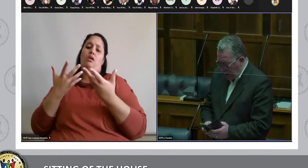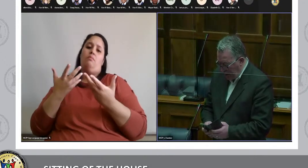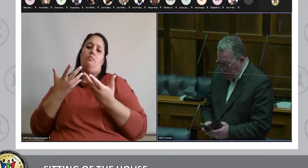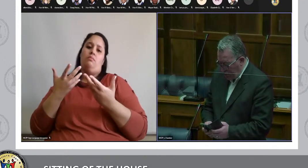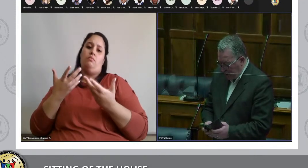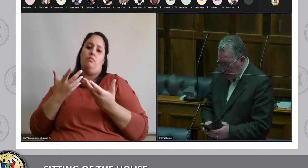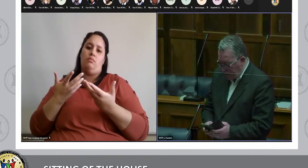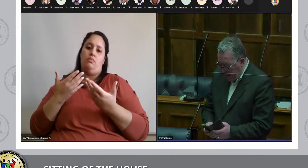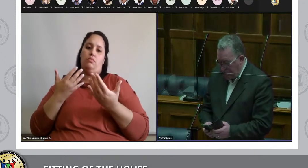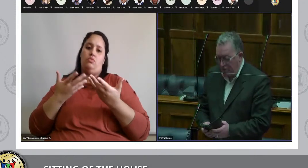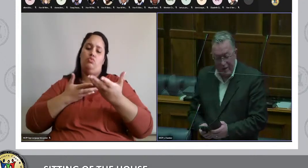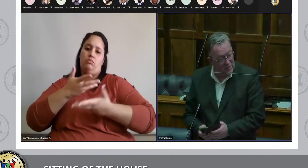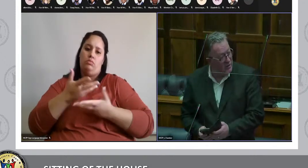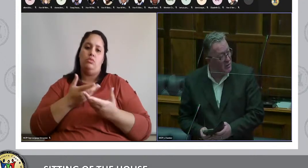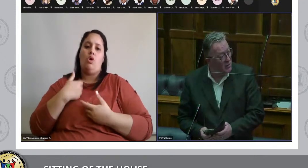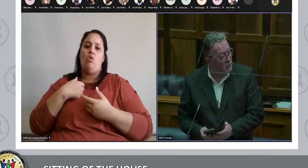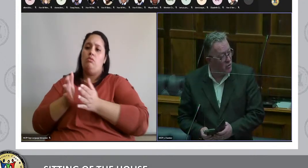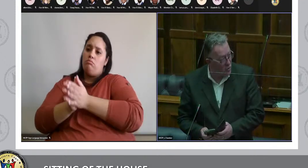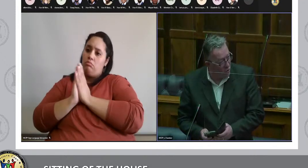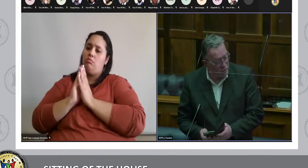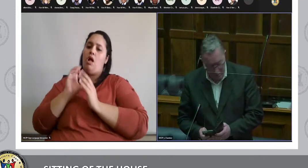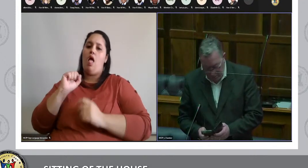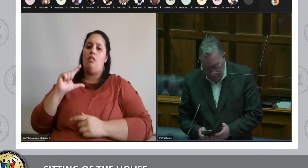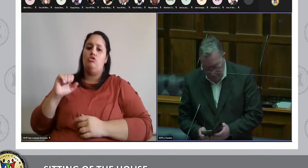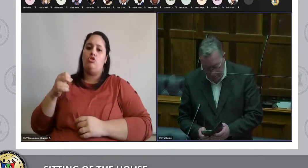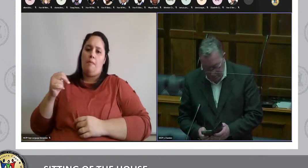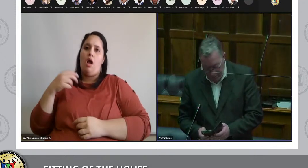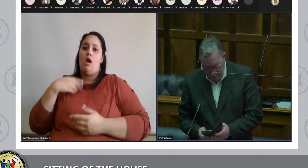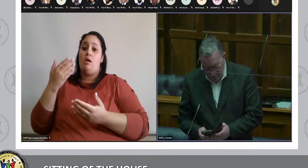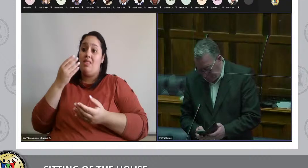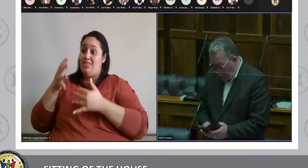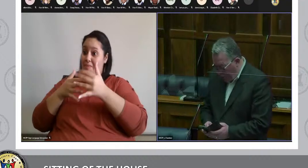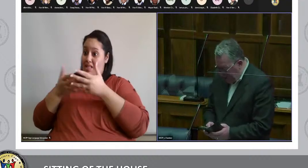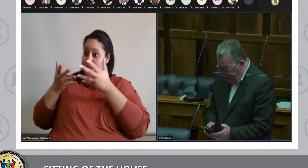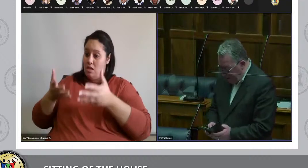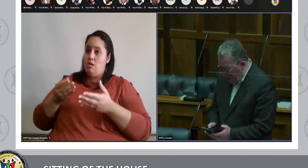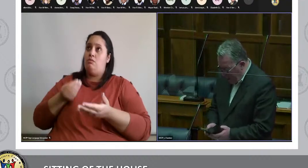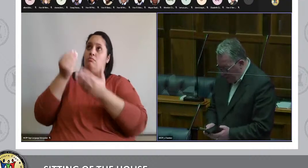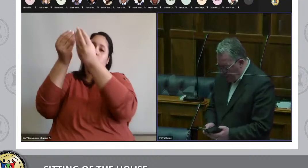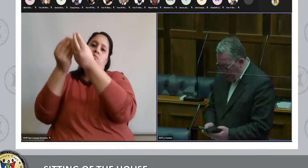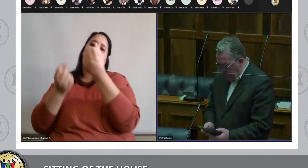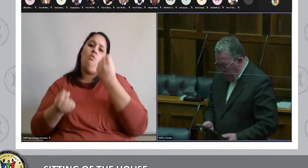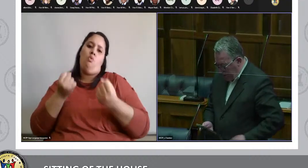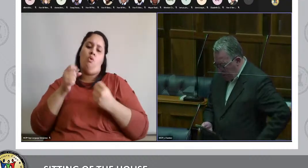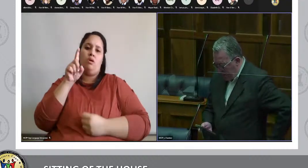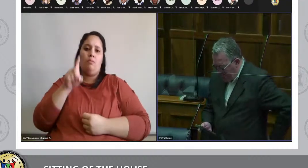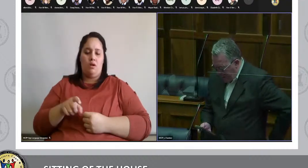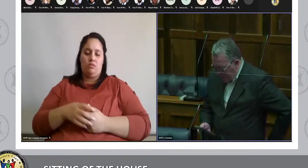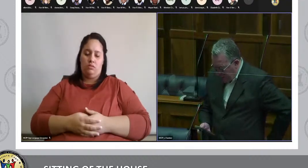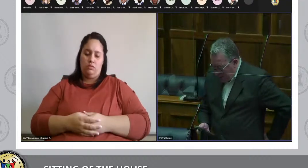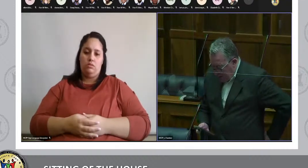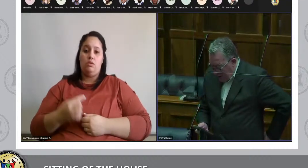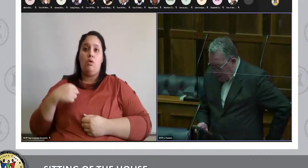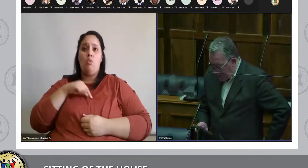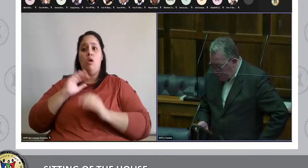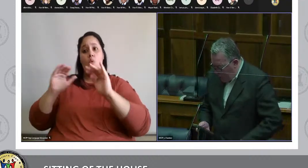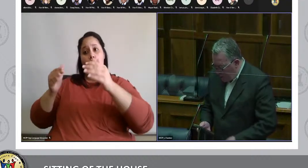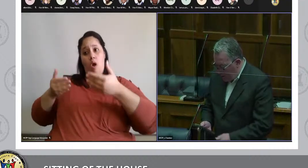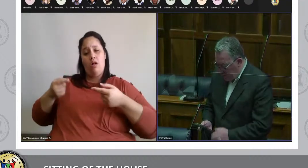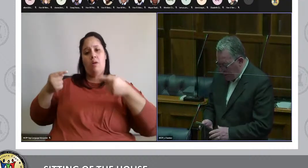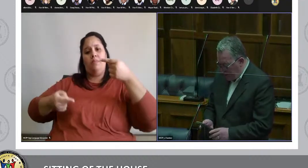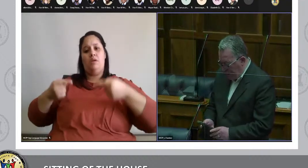urge Al-Jamaa to take this matter to the courts. We welcome the debate today because, in fact,